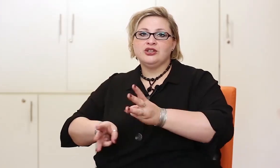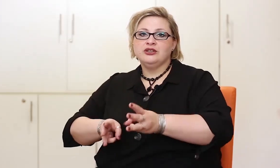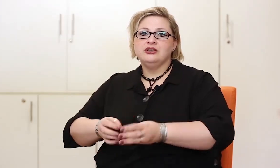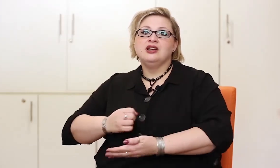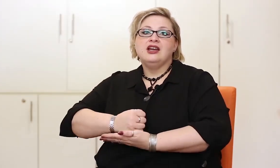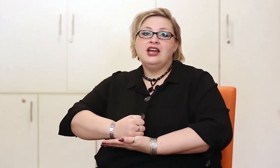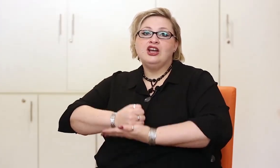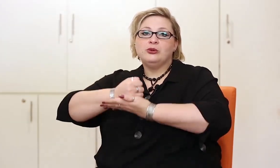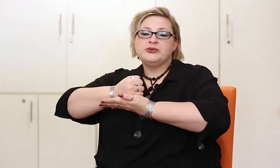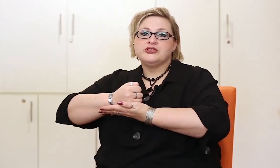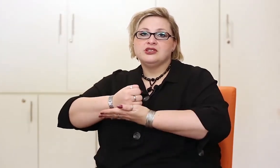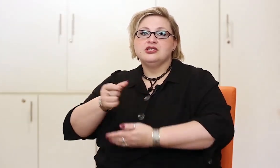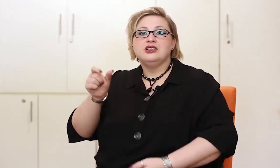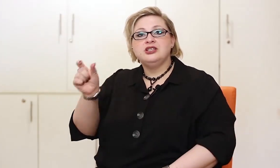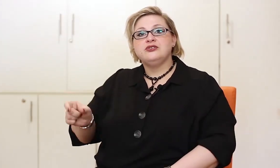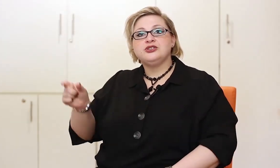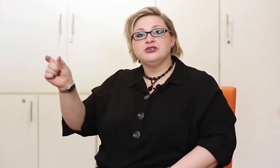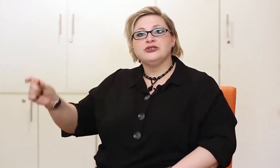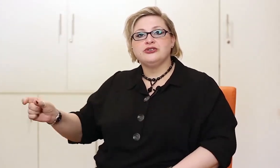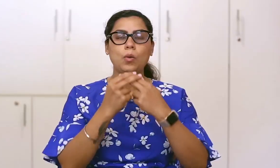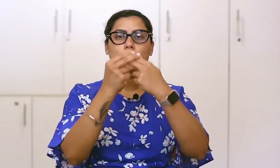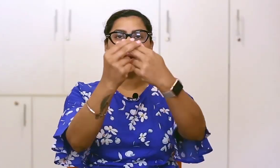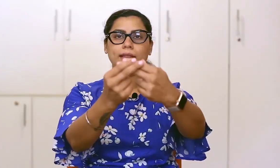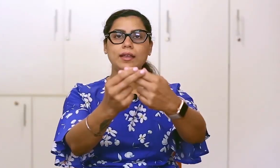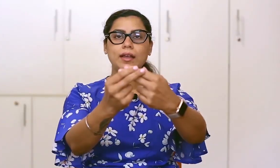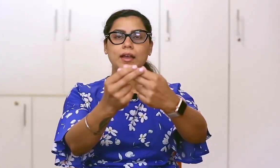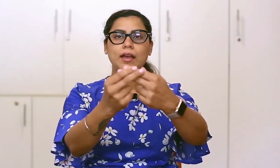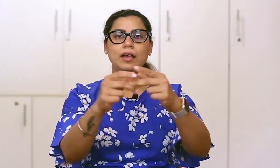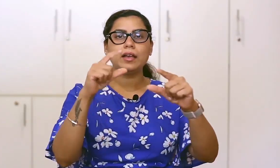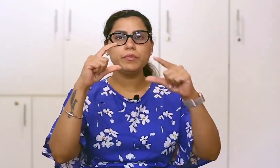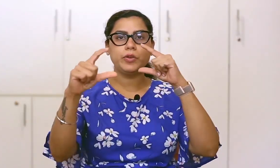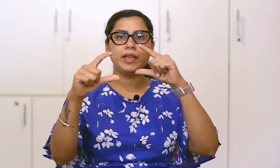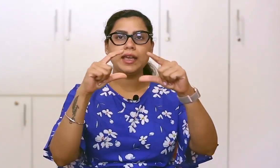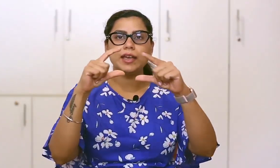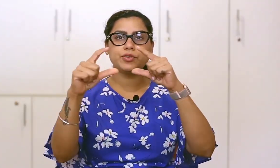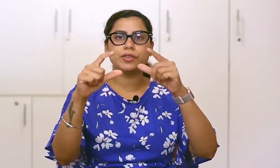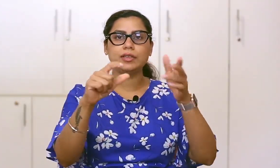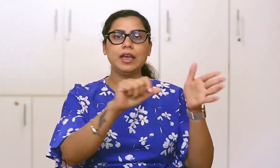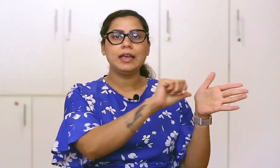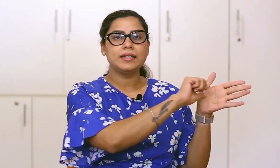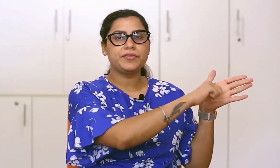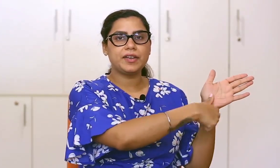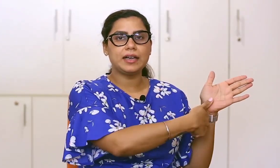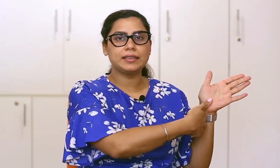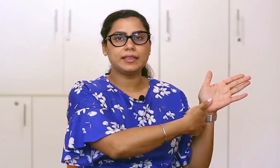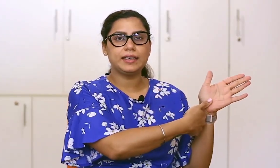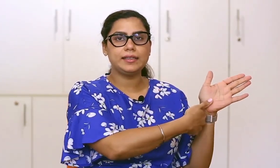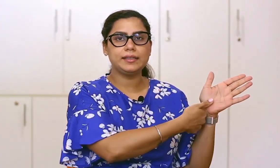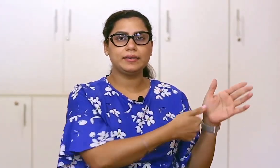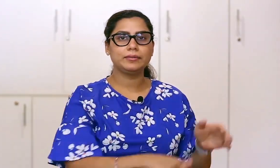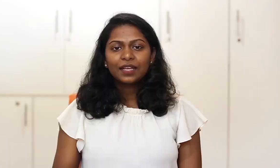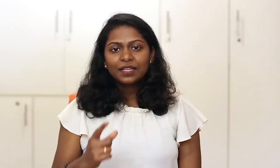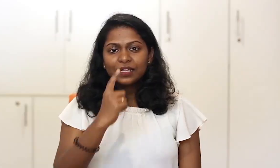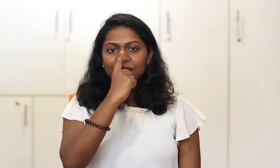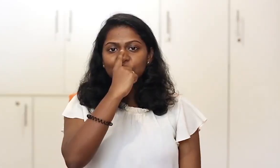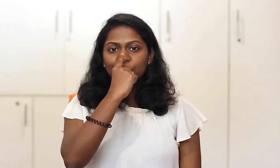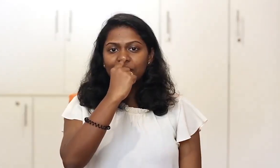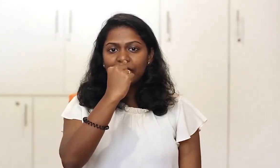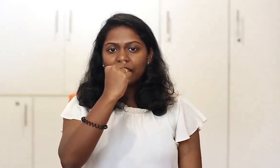Makaton helps individuals with communication difficulties to be